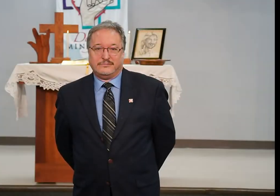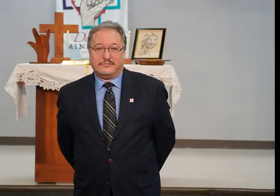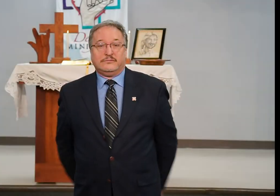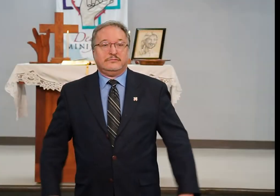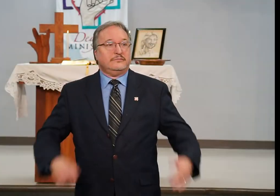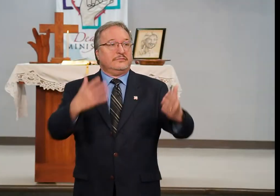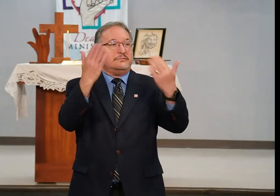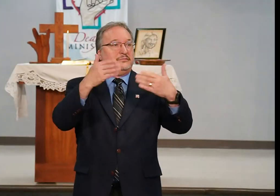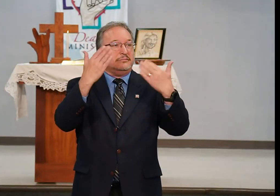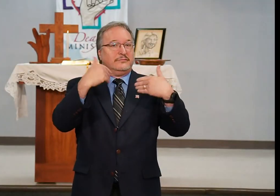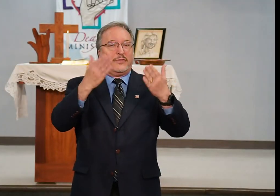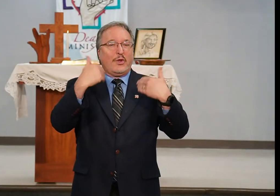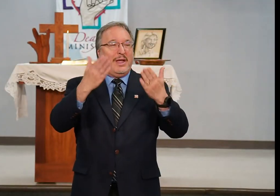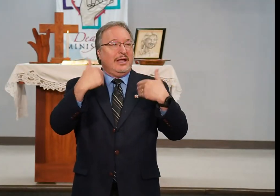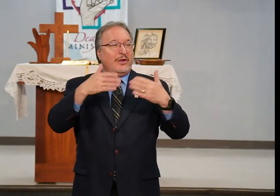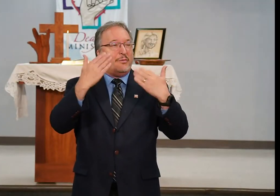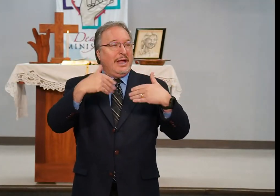tell about what happened because they were afraid.